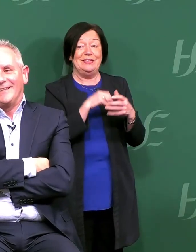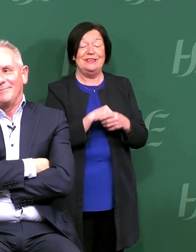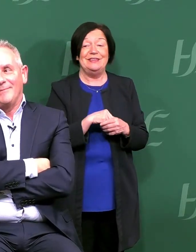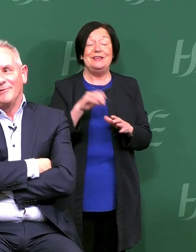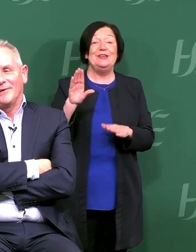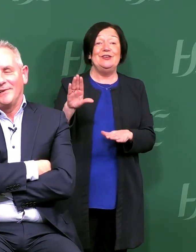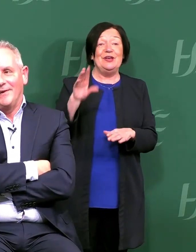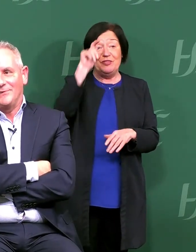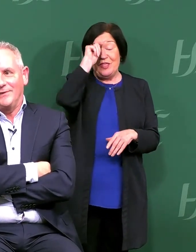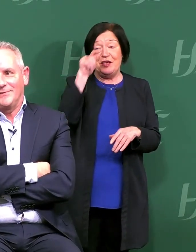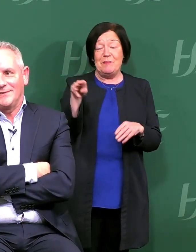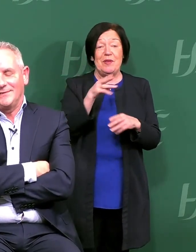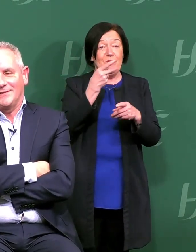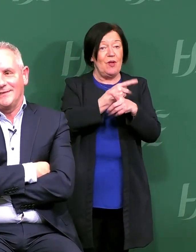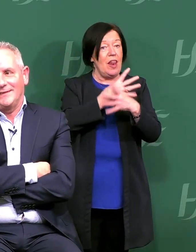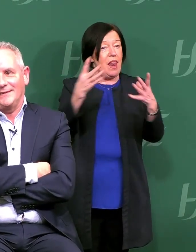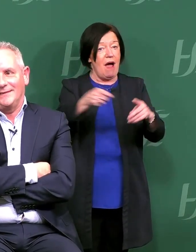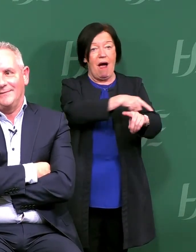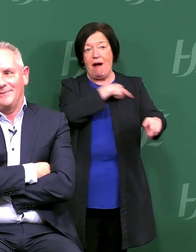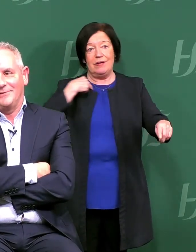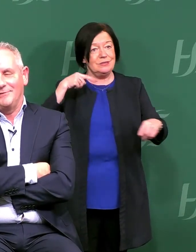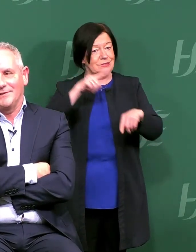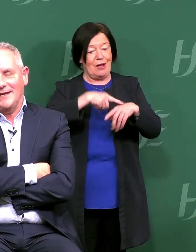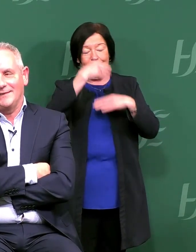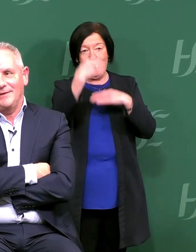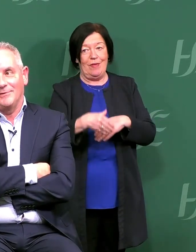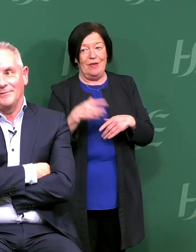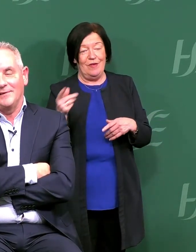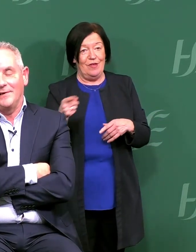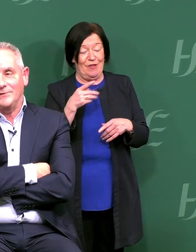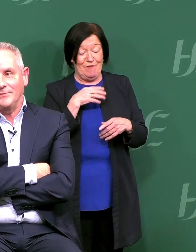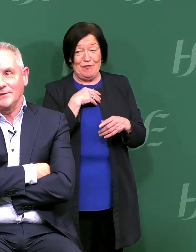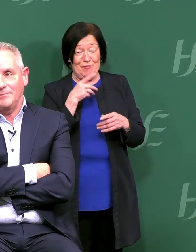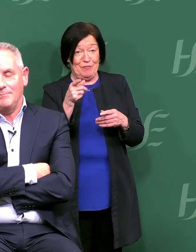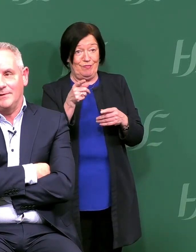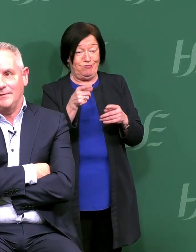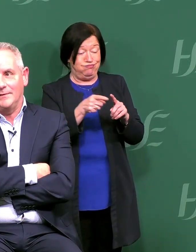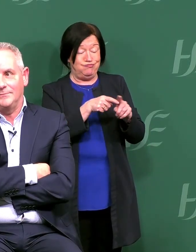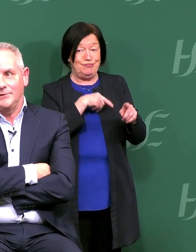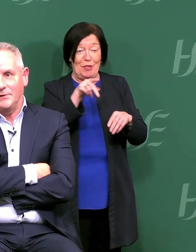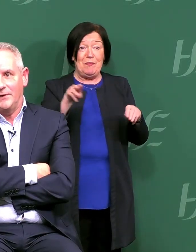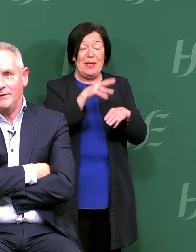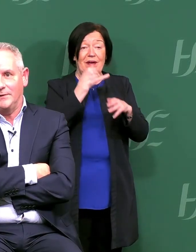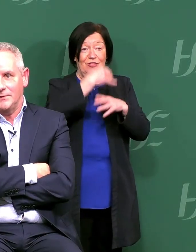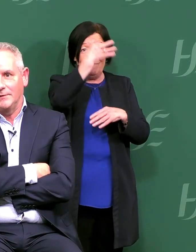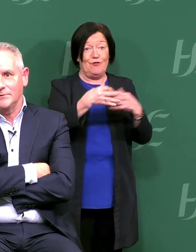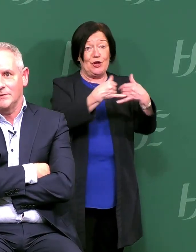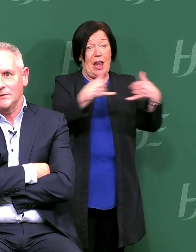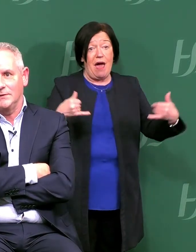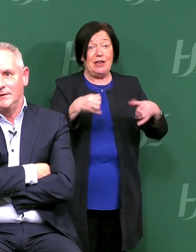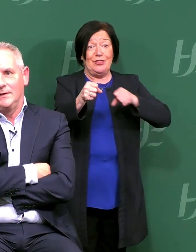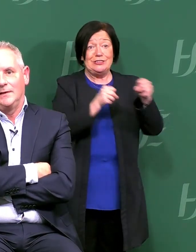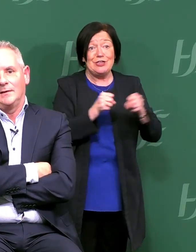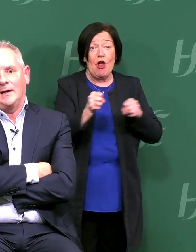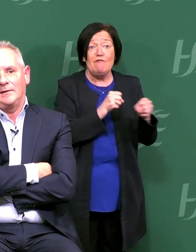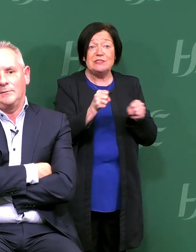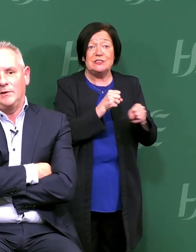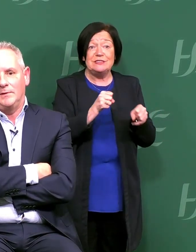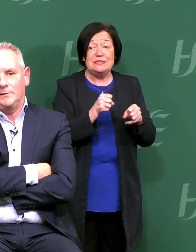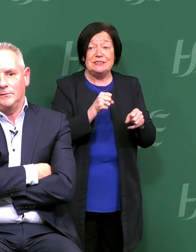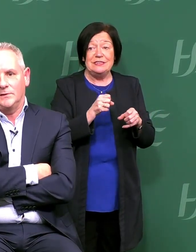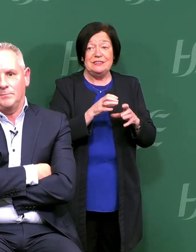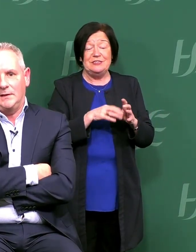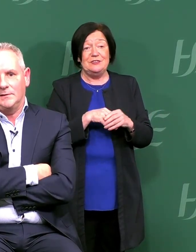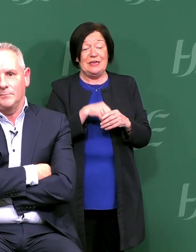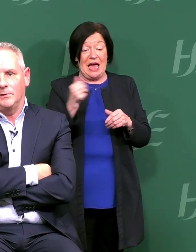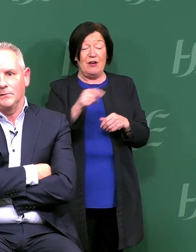Look, I think the people who put in long shifts, just to not be funny for a second, the people who put in long shifts are the people on the front line and the services, and anything we've